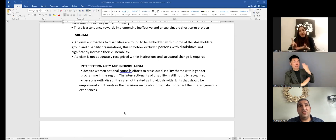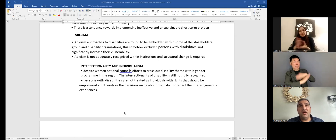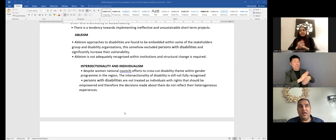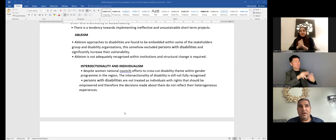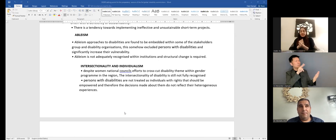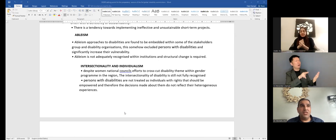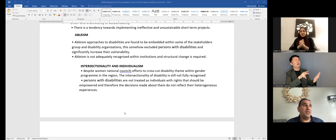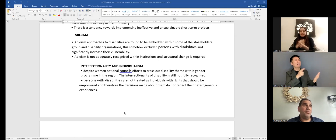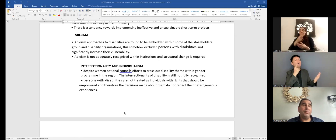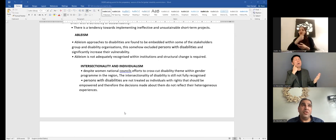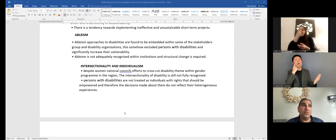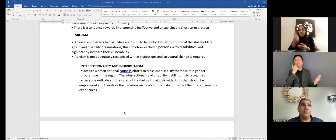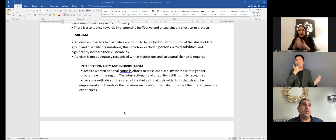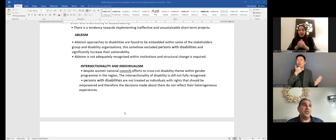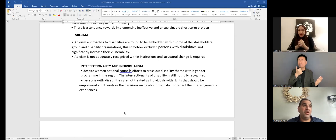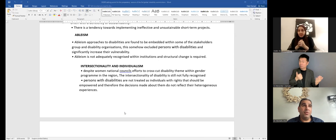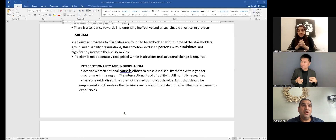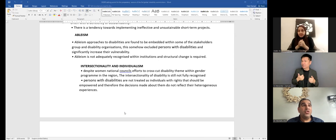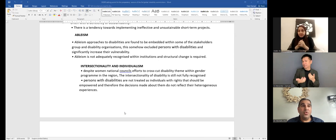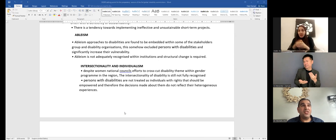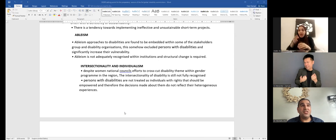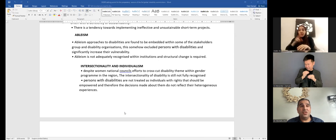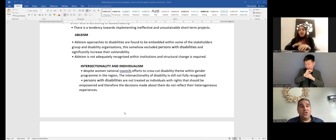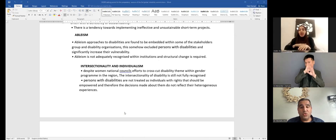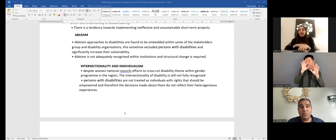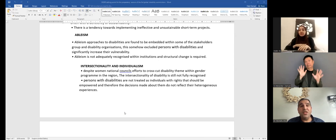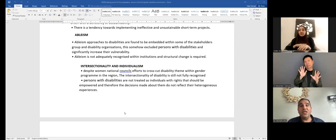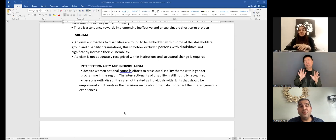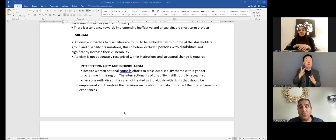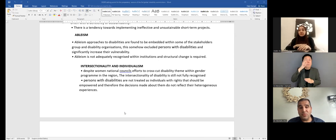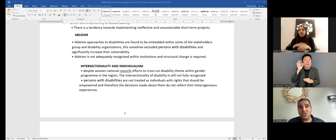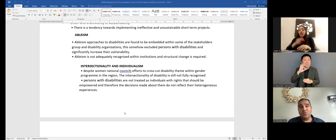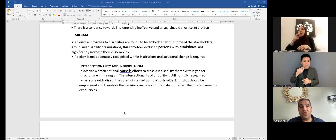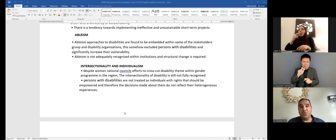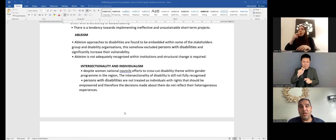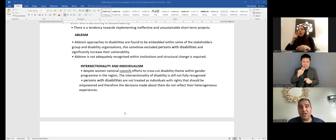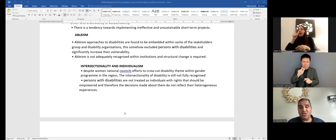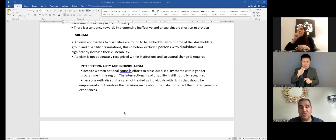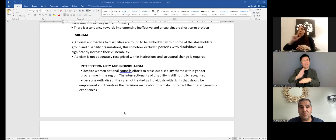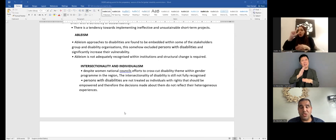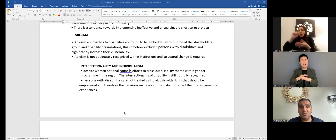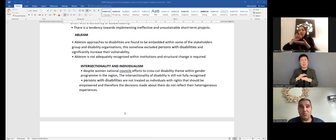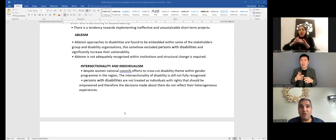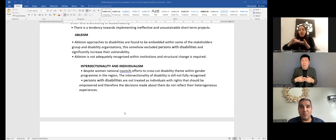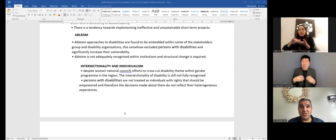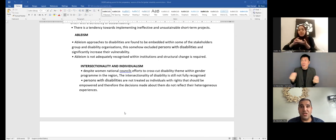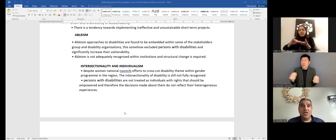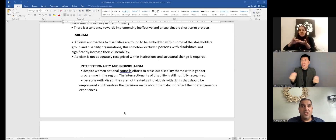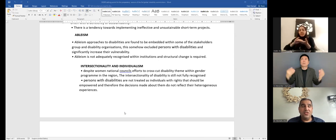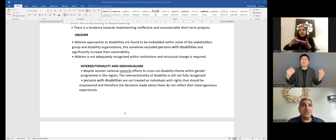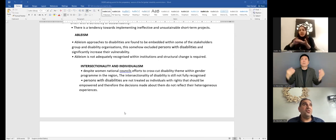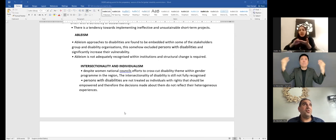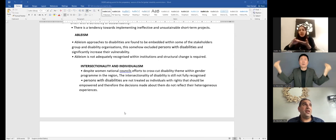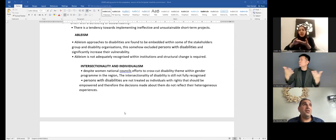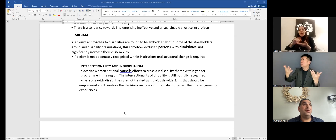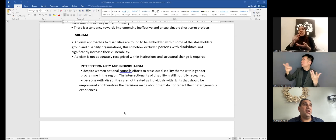affecting disabled people not being able to listen or to being informed within all announced information from governments.